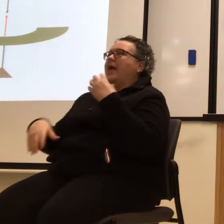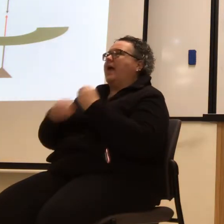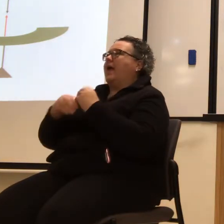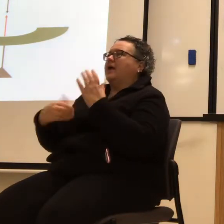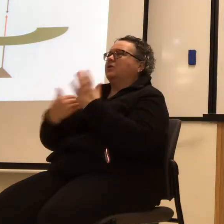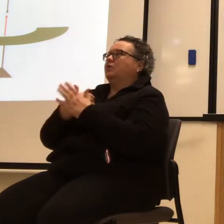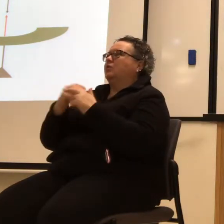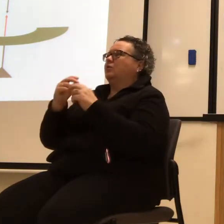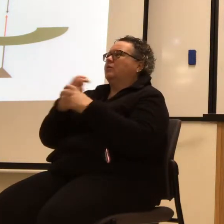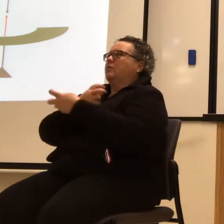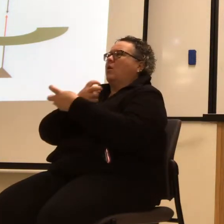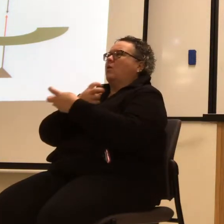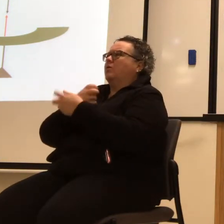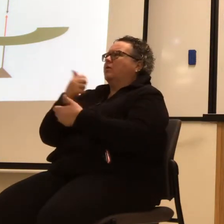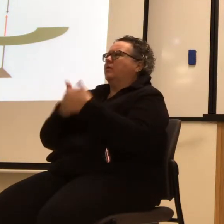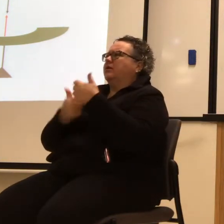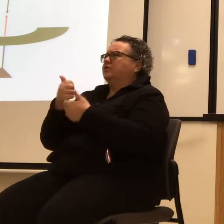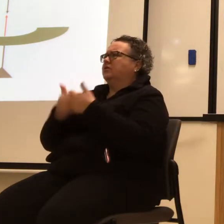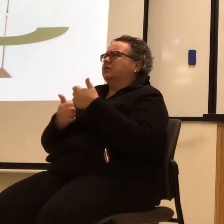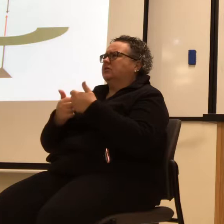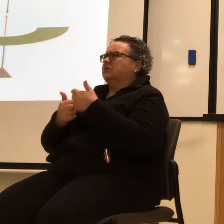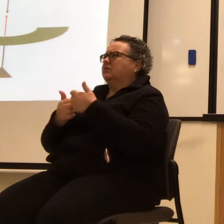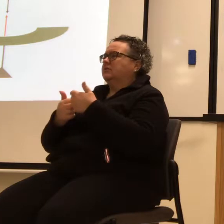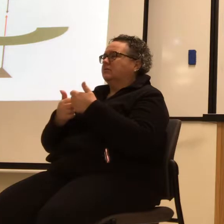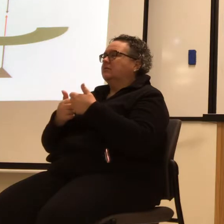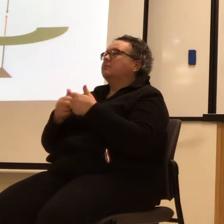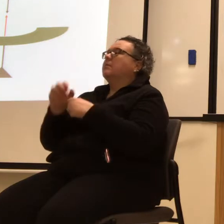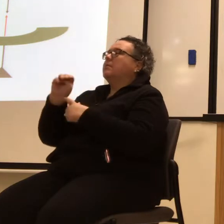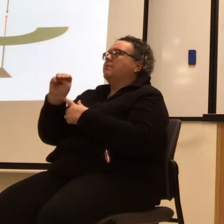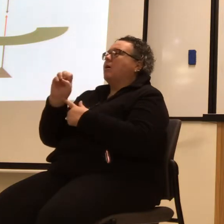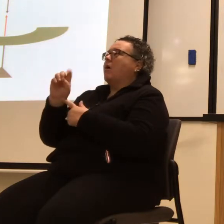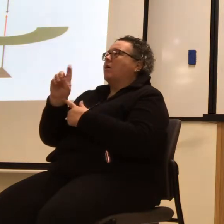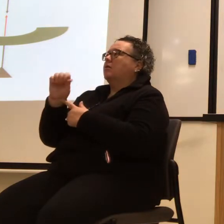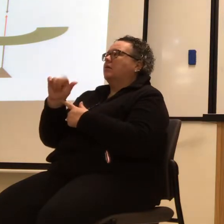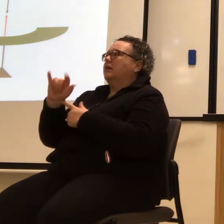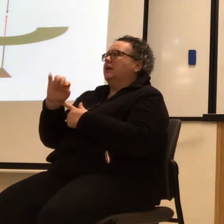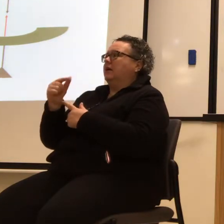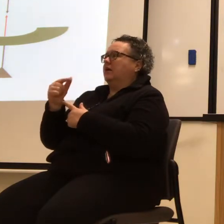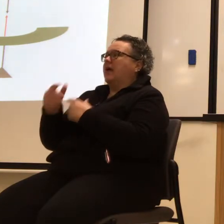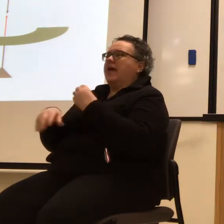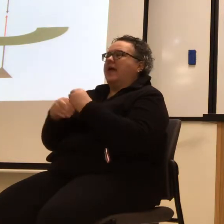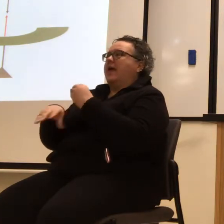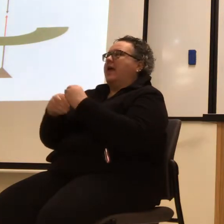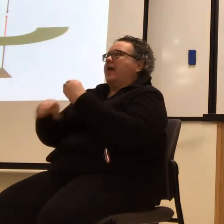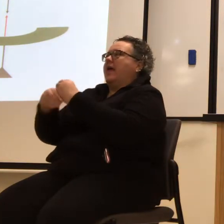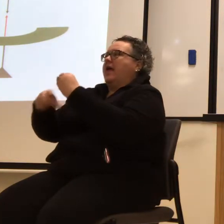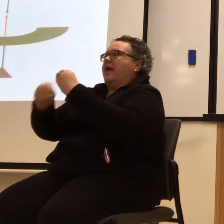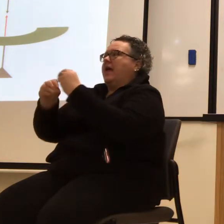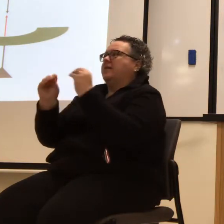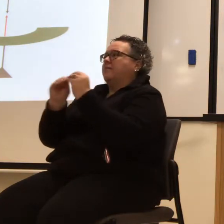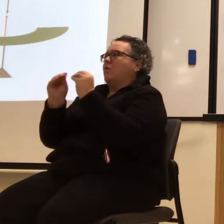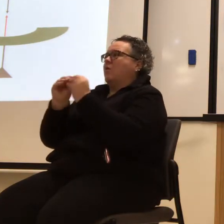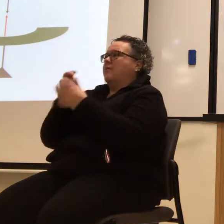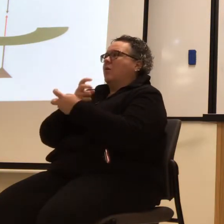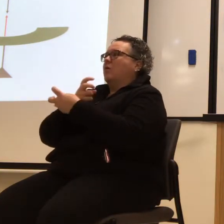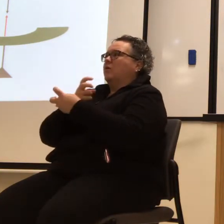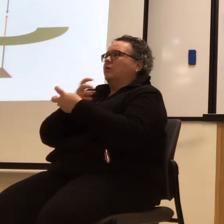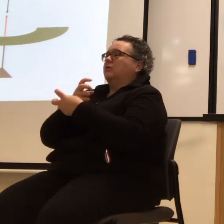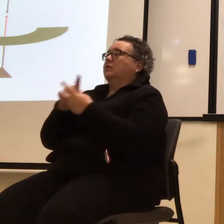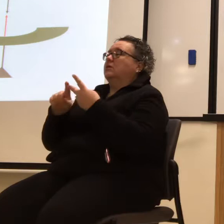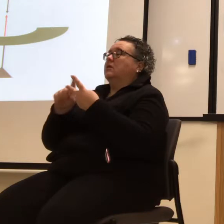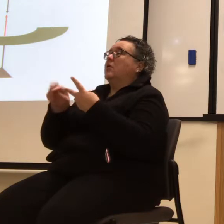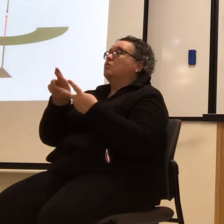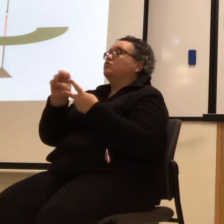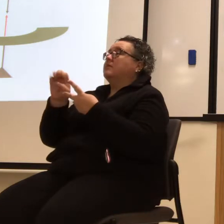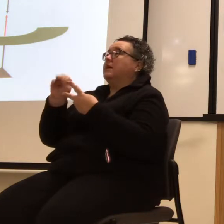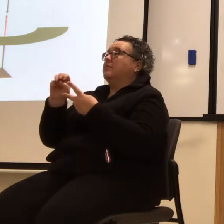That's it. The modeling, where you just add more bone. The remodeling was the bone resorption